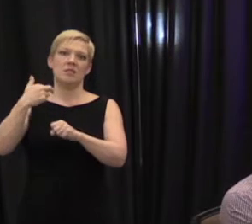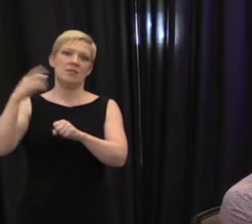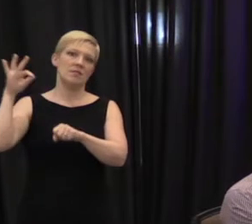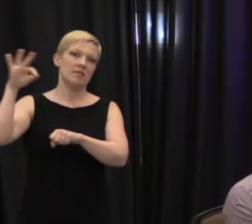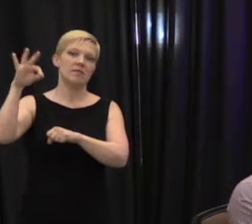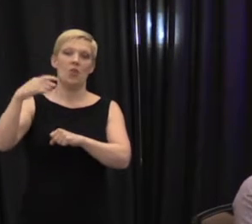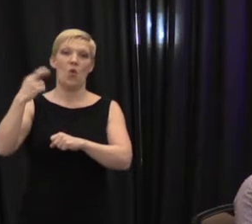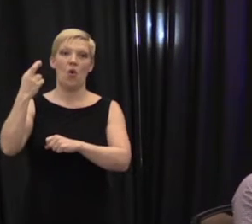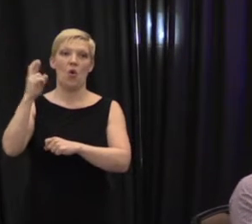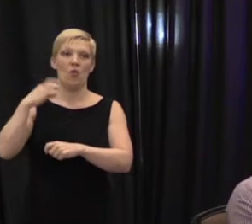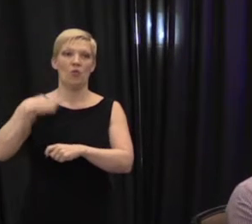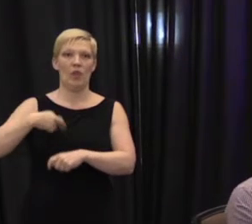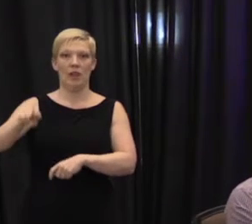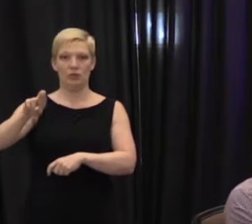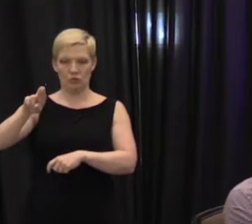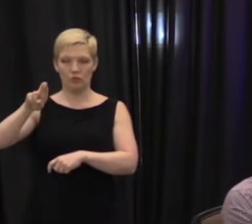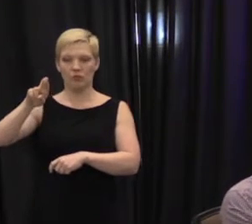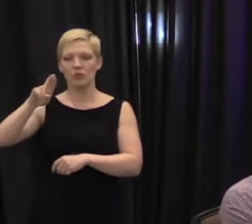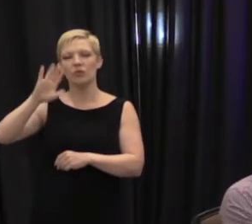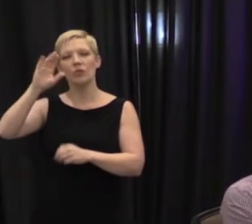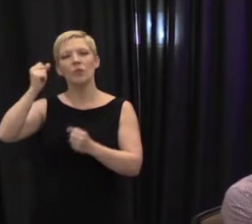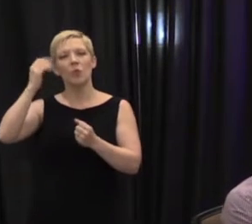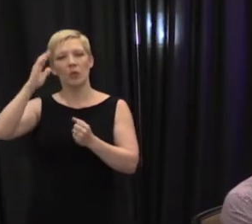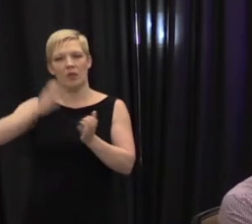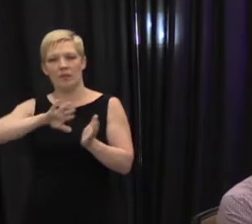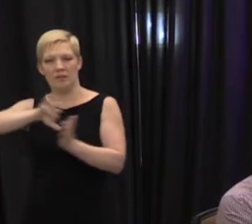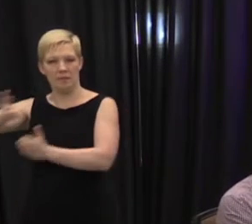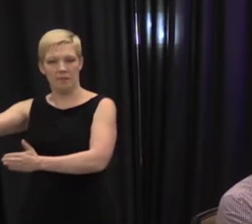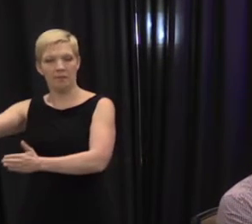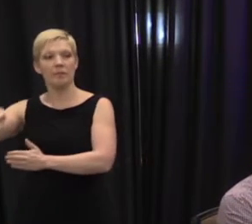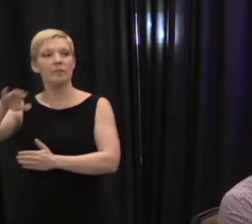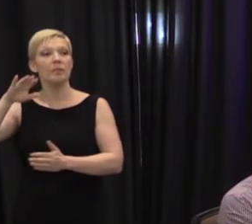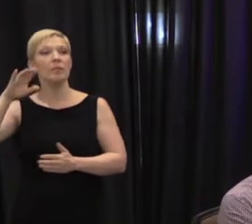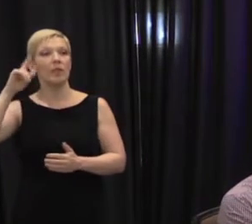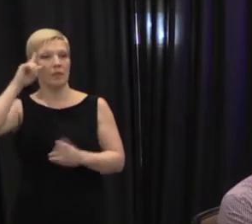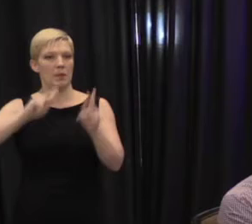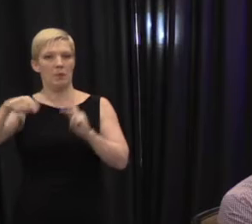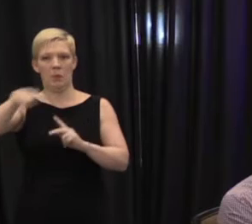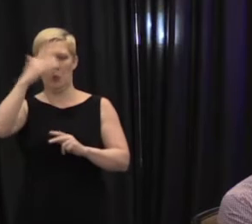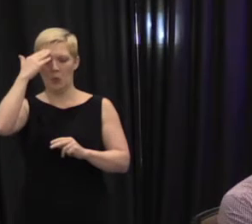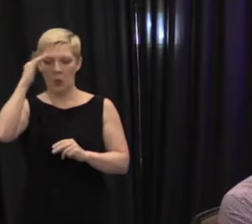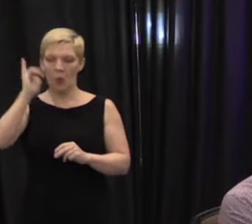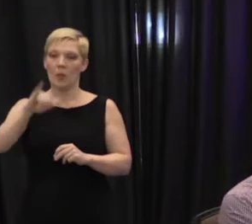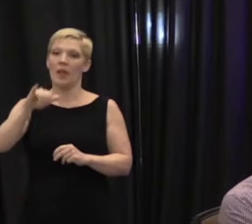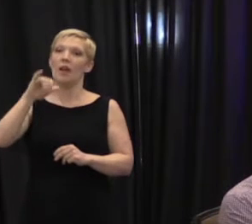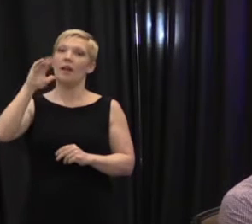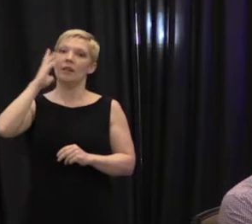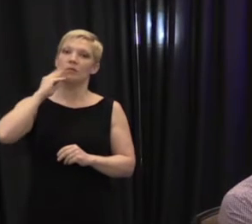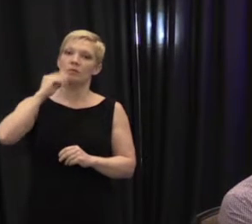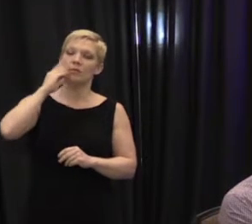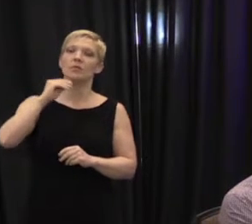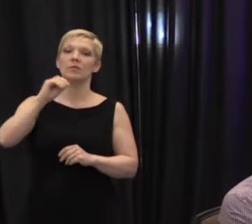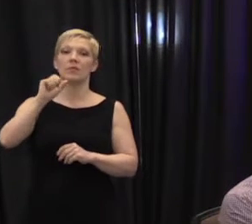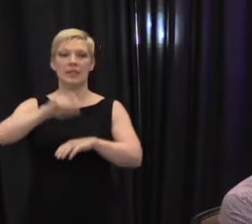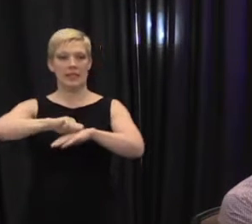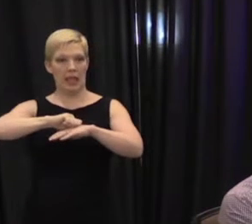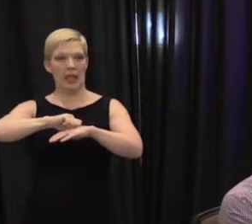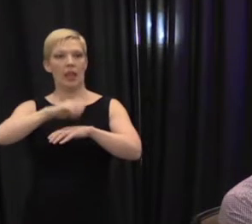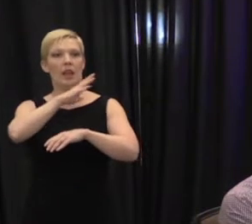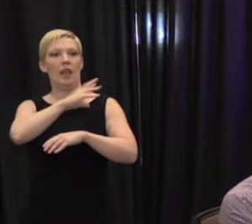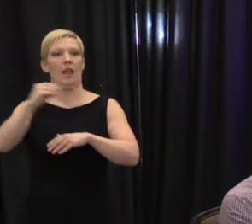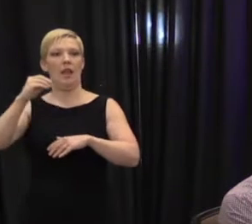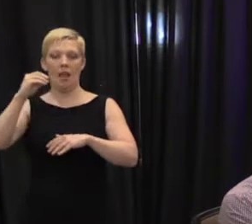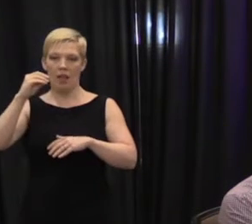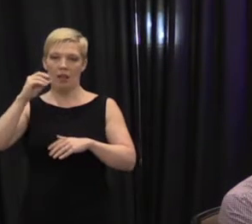ever can do that, I think a lot of people in this room know that embodiment, that skin and sex and sensation can be a religious